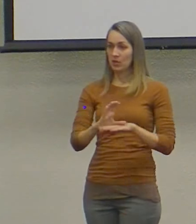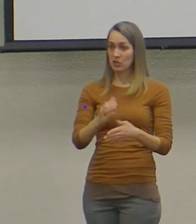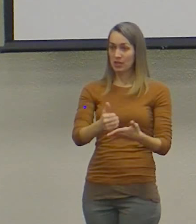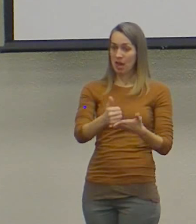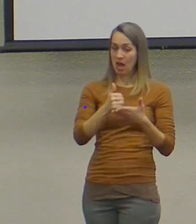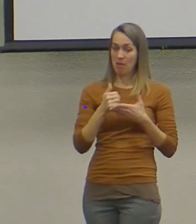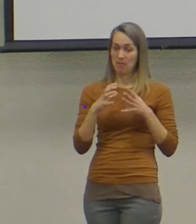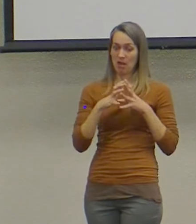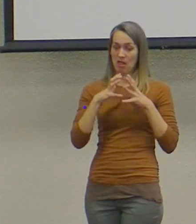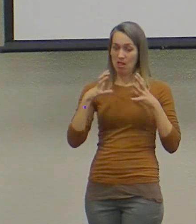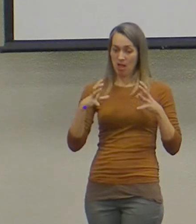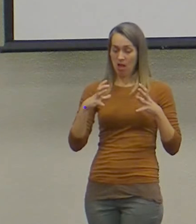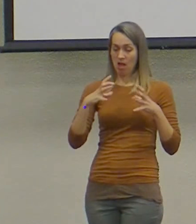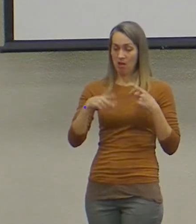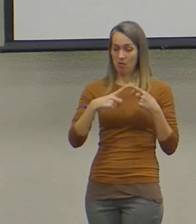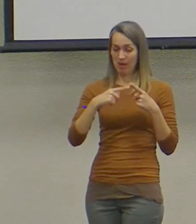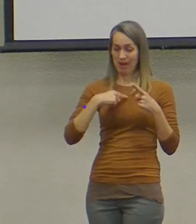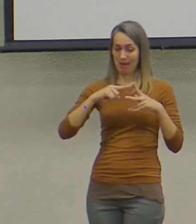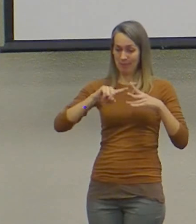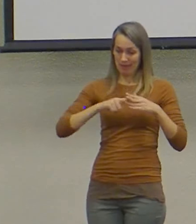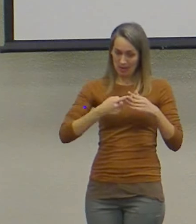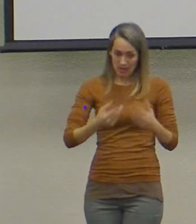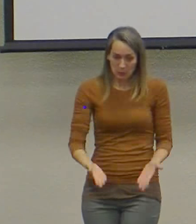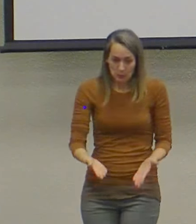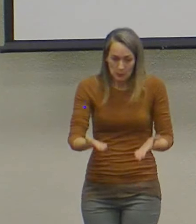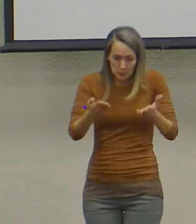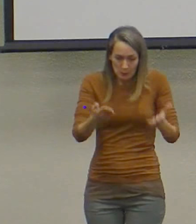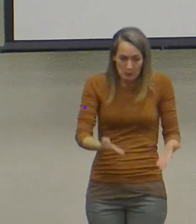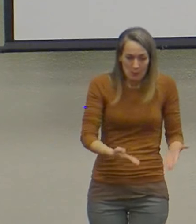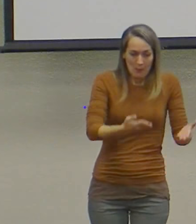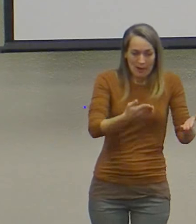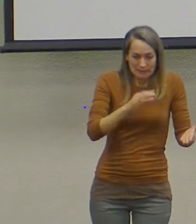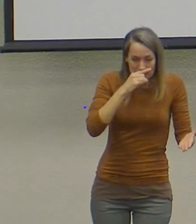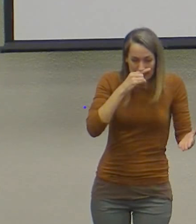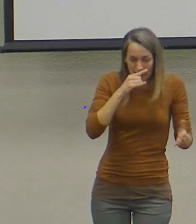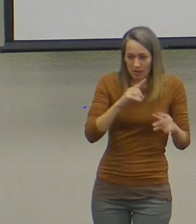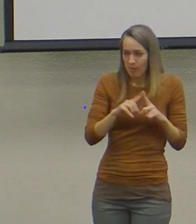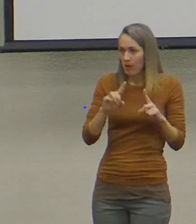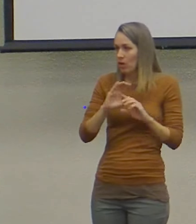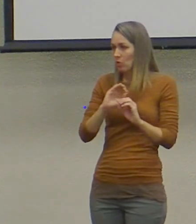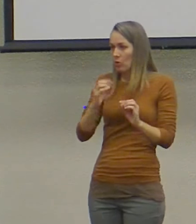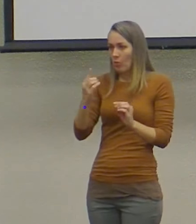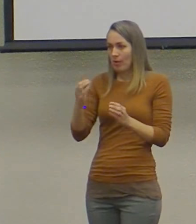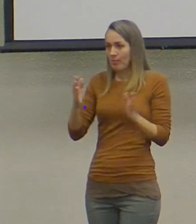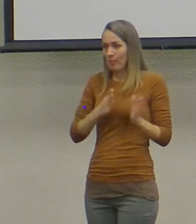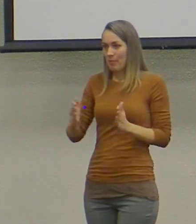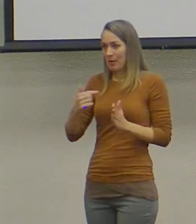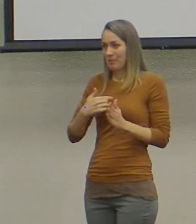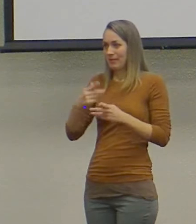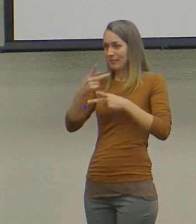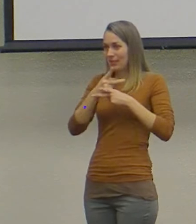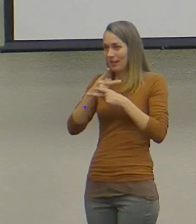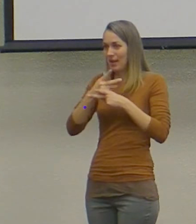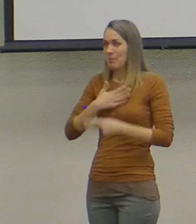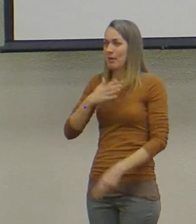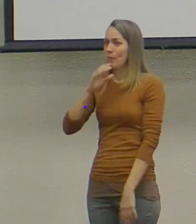began to start my family and raise my children, but nobody prepared me for caring for my aging parents.